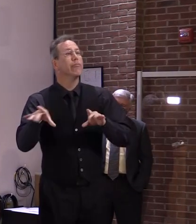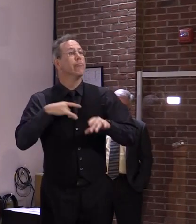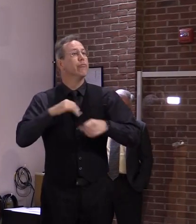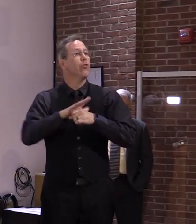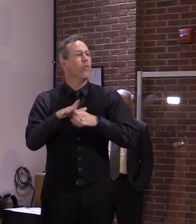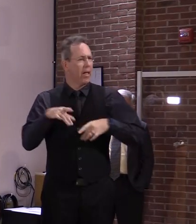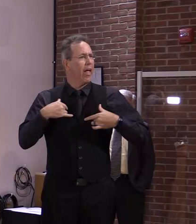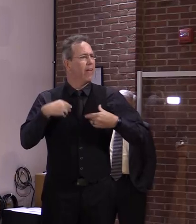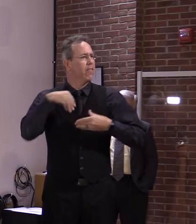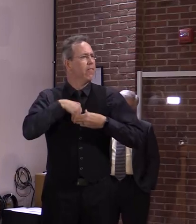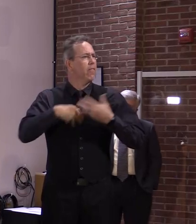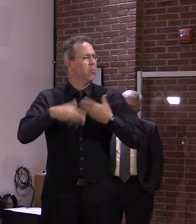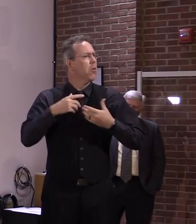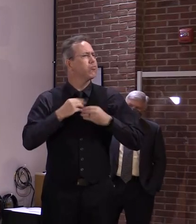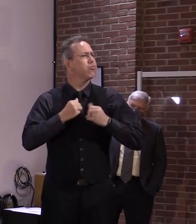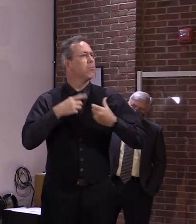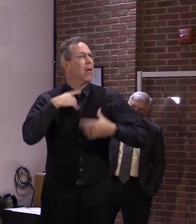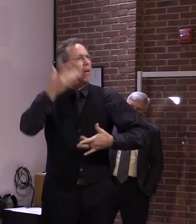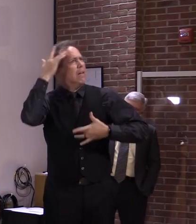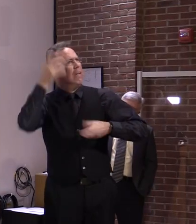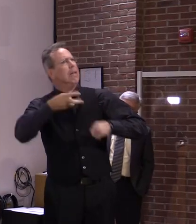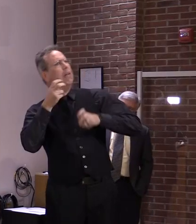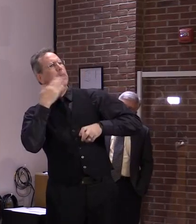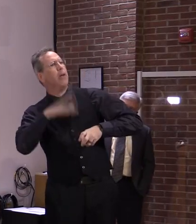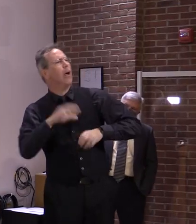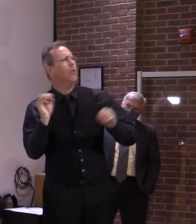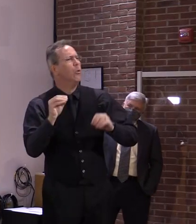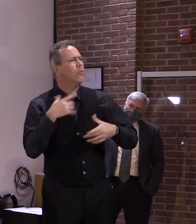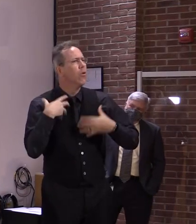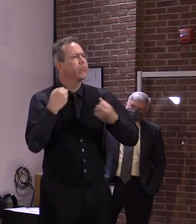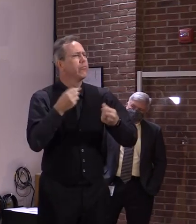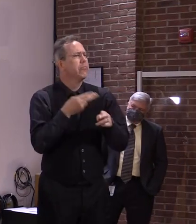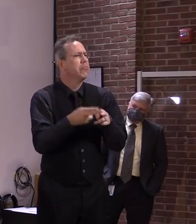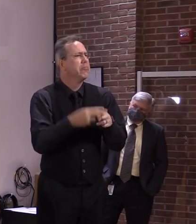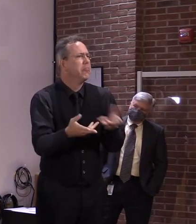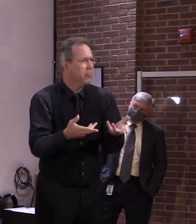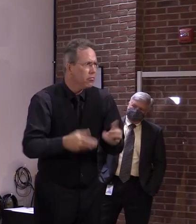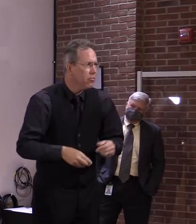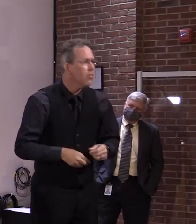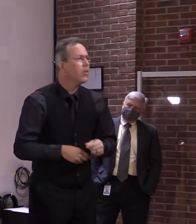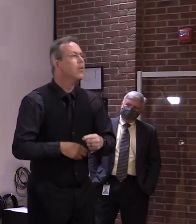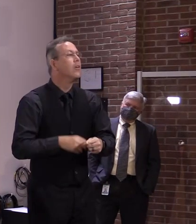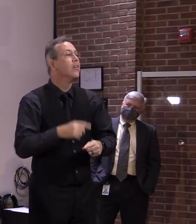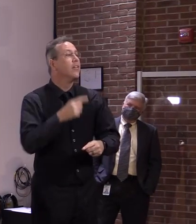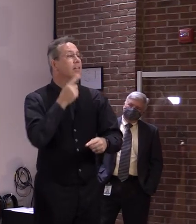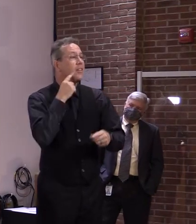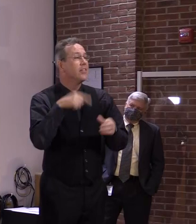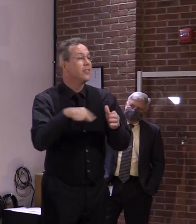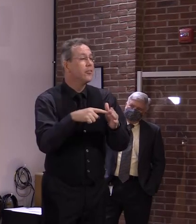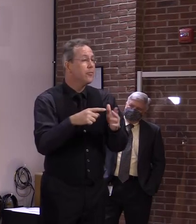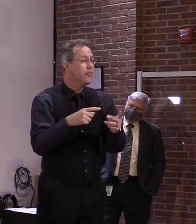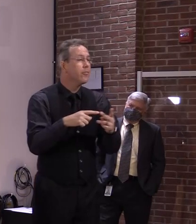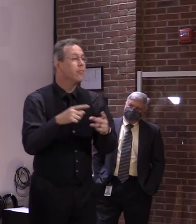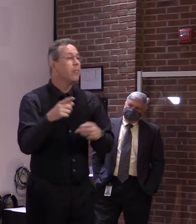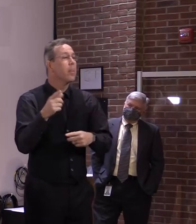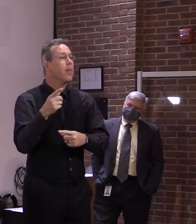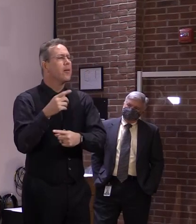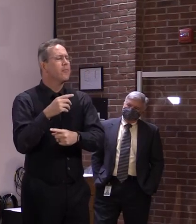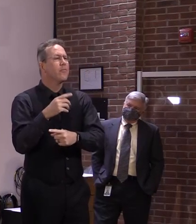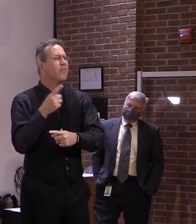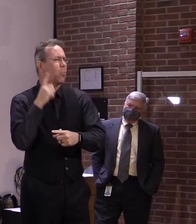Clinic essentially showing that 99% of their hospitalizations from COVID have been